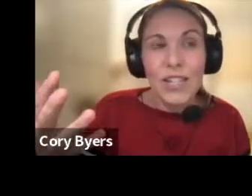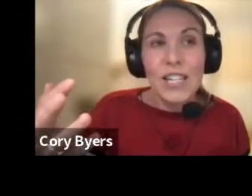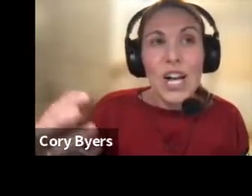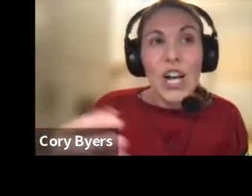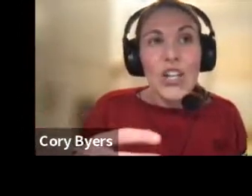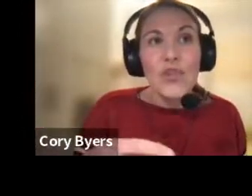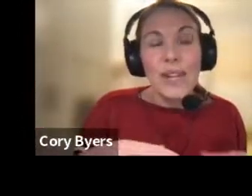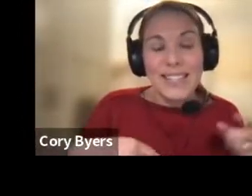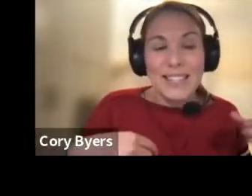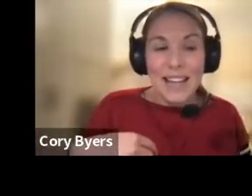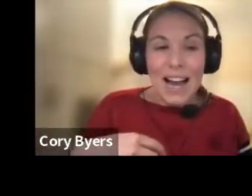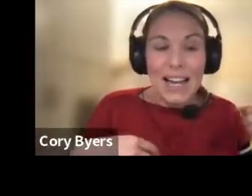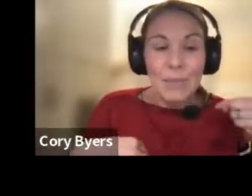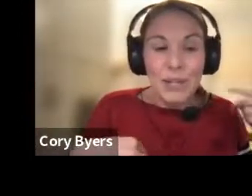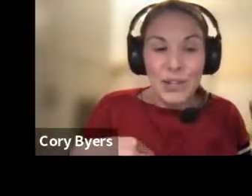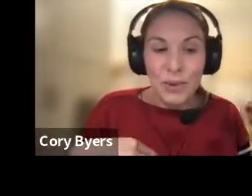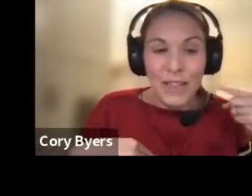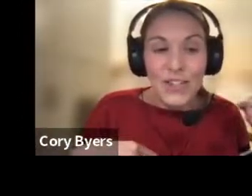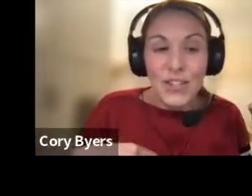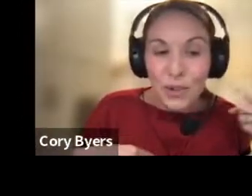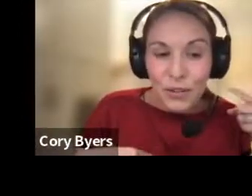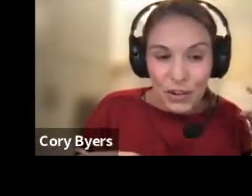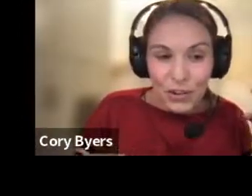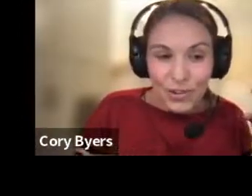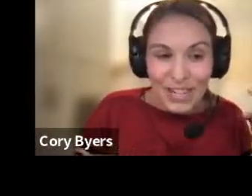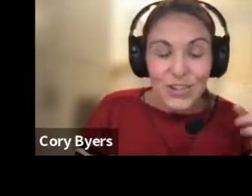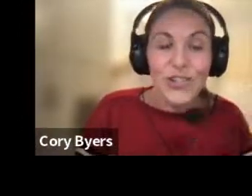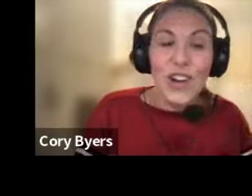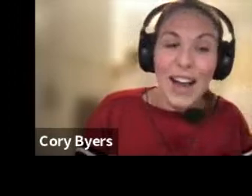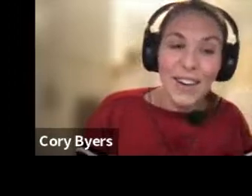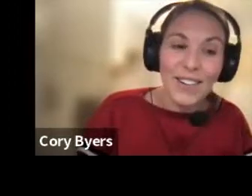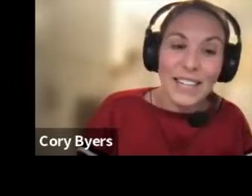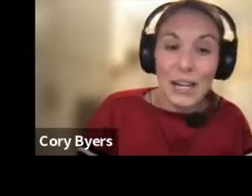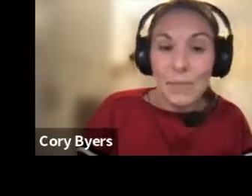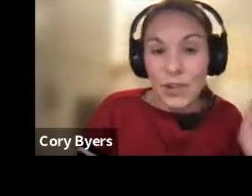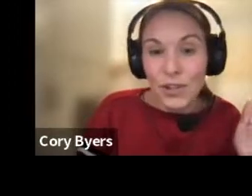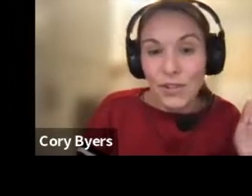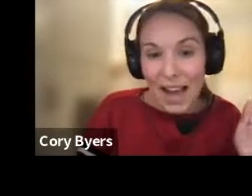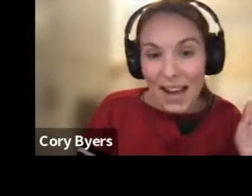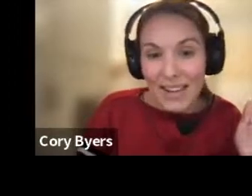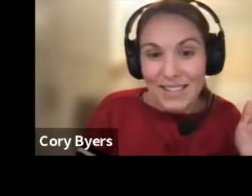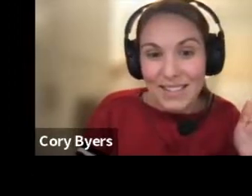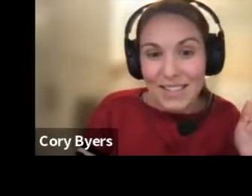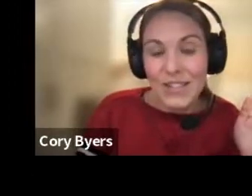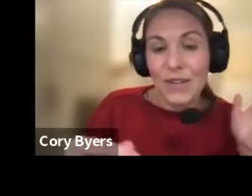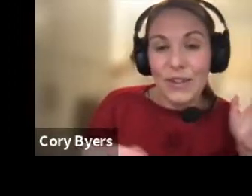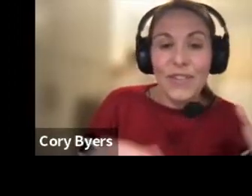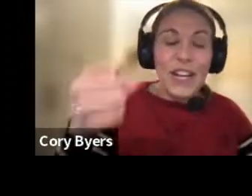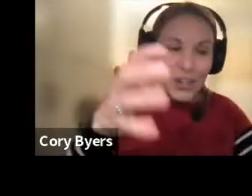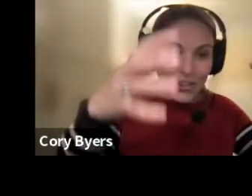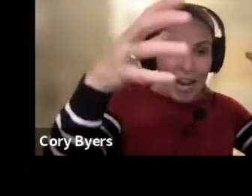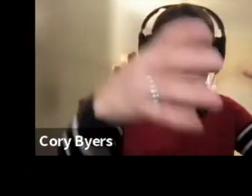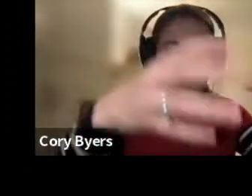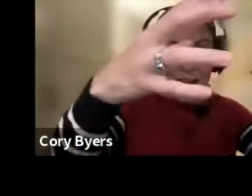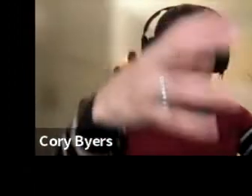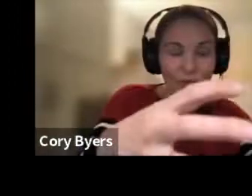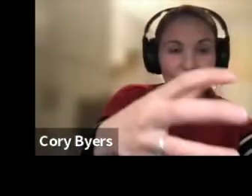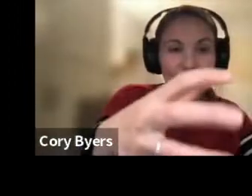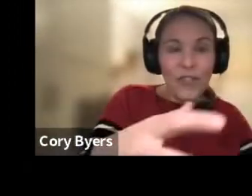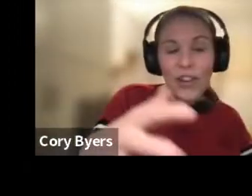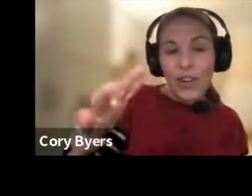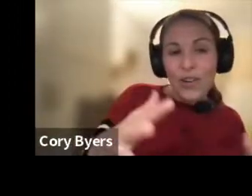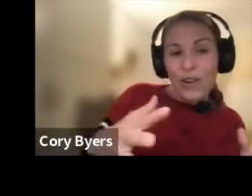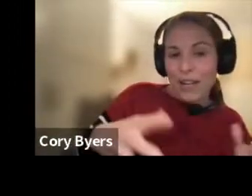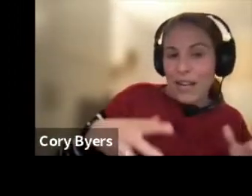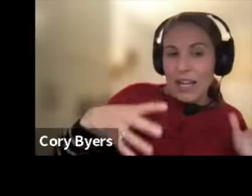household, you can sign between the 2 of you and your child can observe that. So if your child's right in front